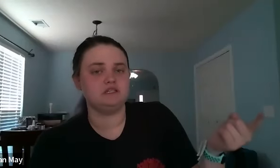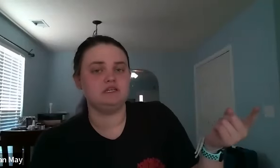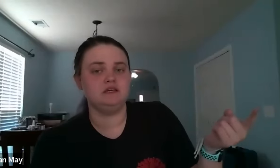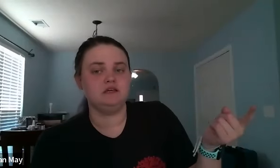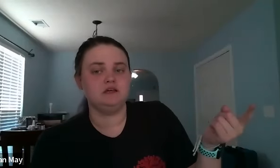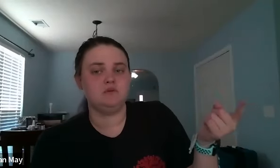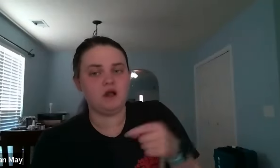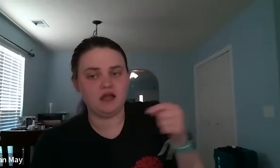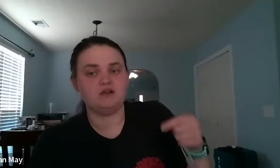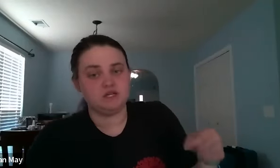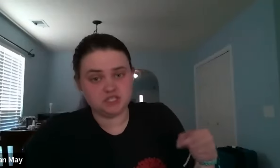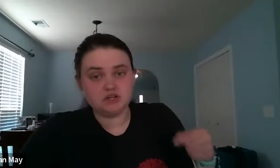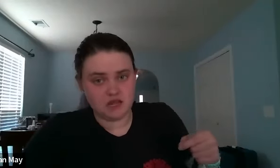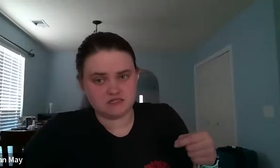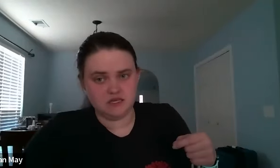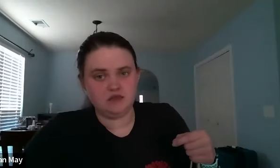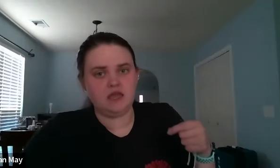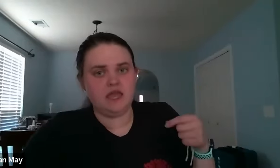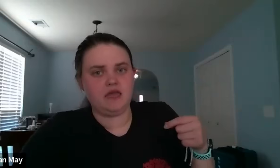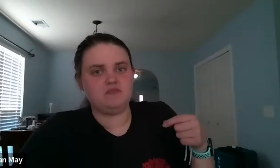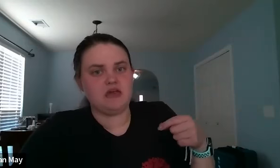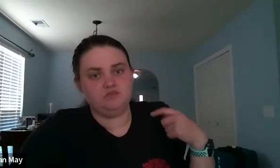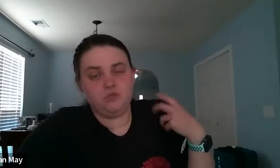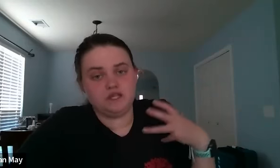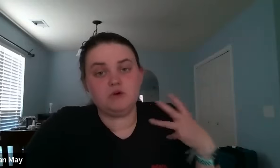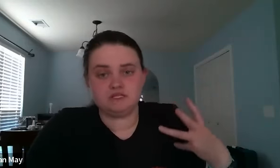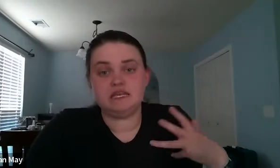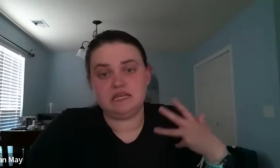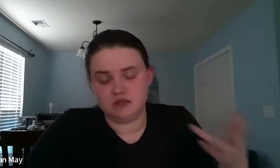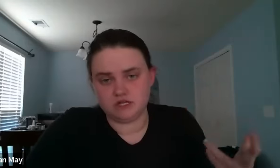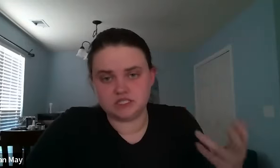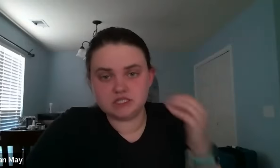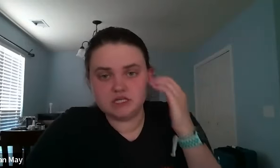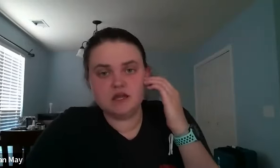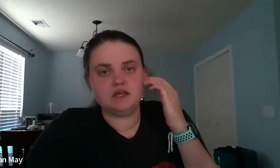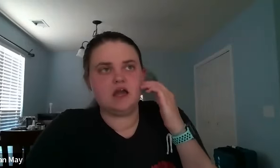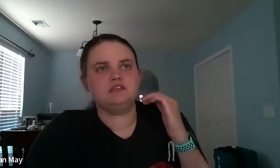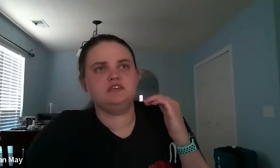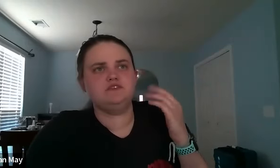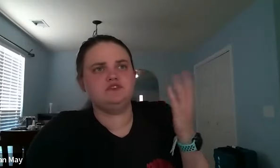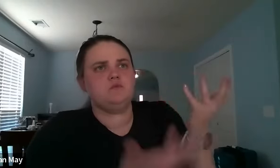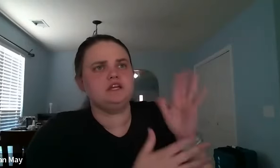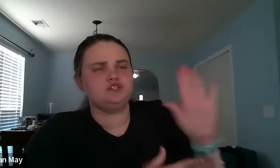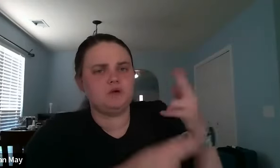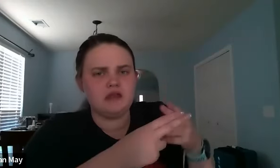person what kind of question you're asking and that what you are saying is a question. Because if you do, what is your